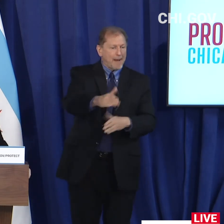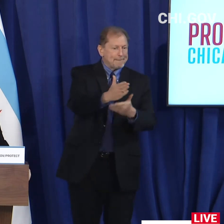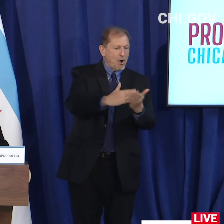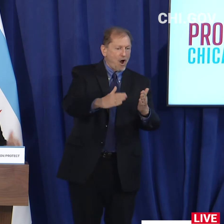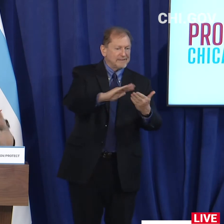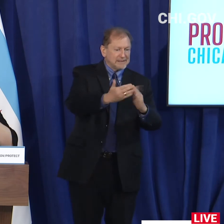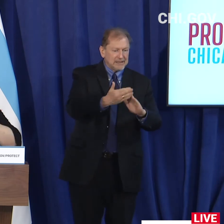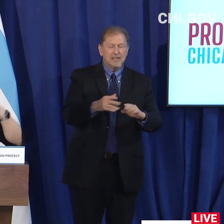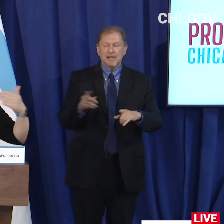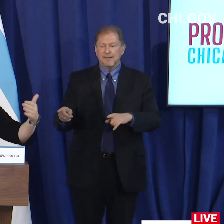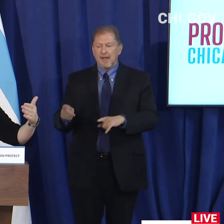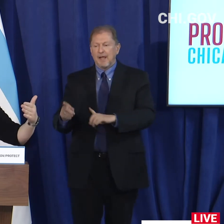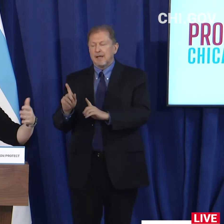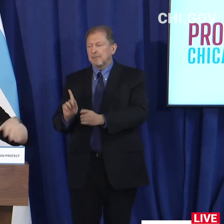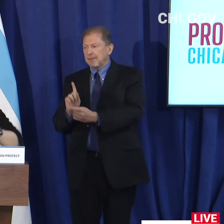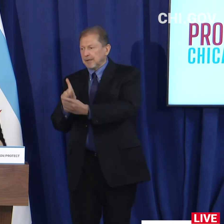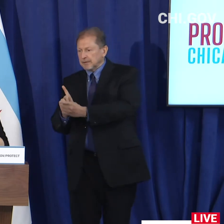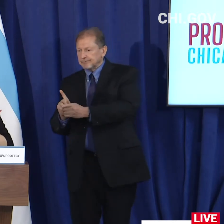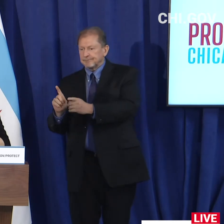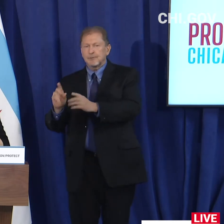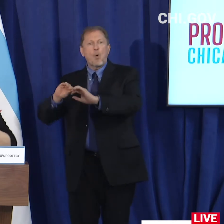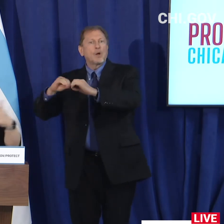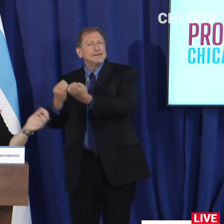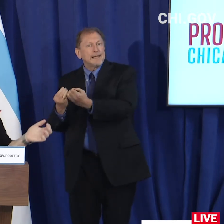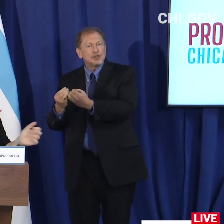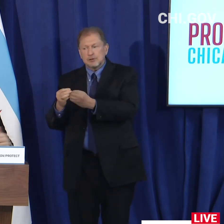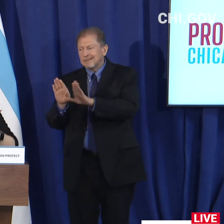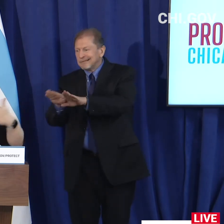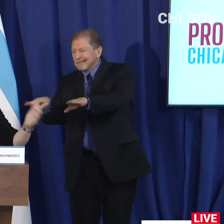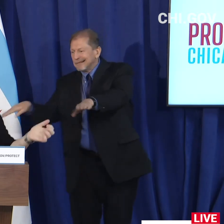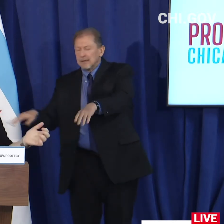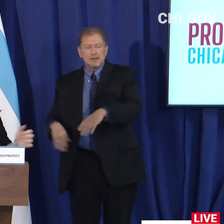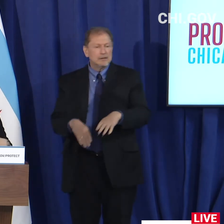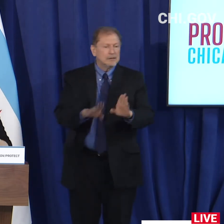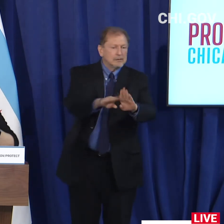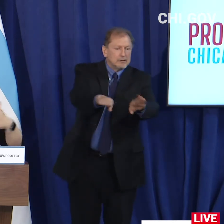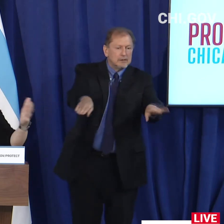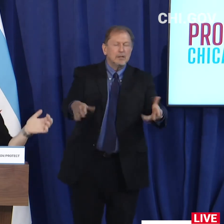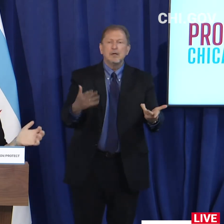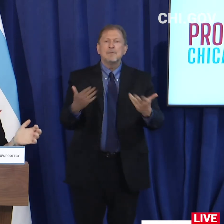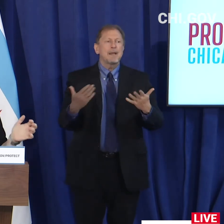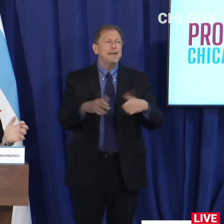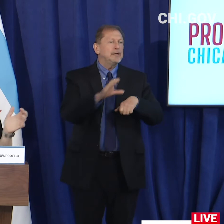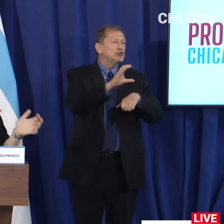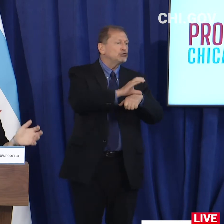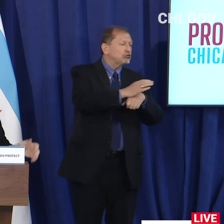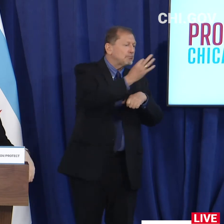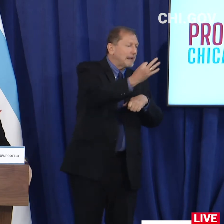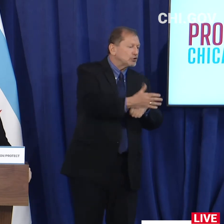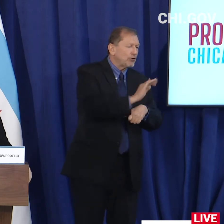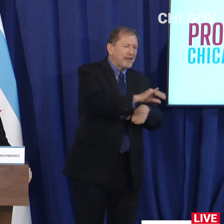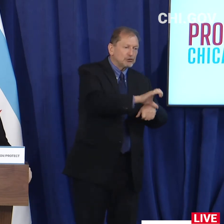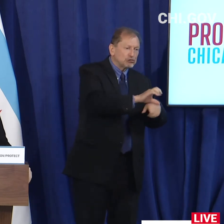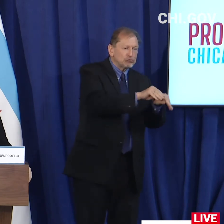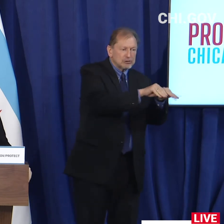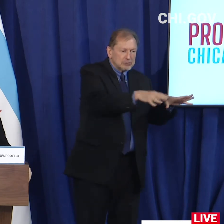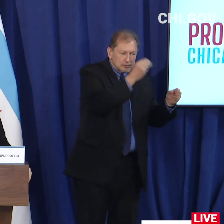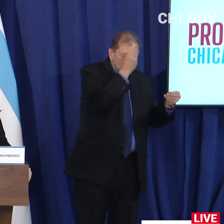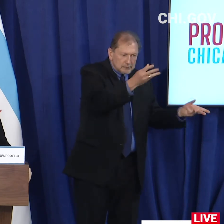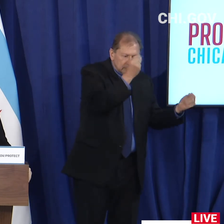to spend some time, pairing those people up with community leaders, church leaders, groups who are interested in